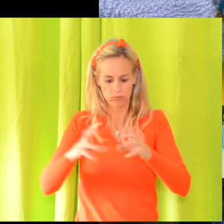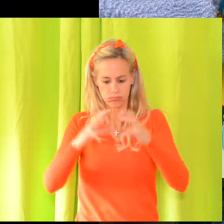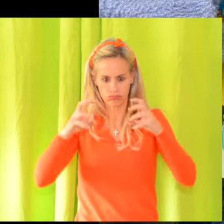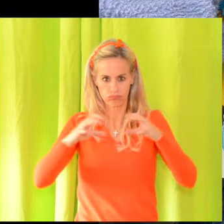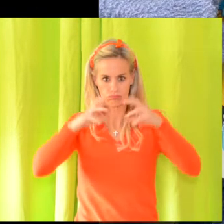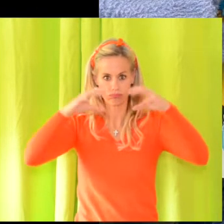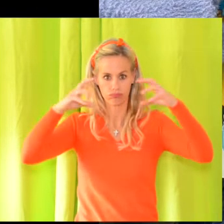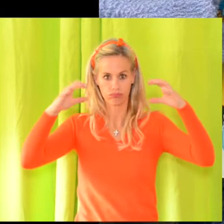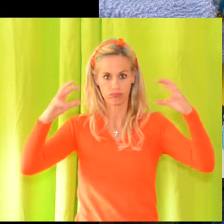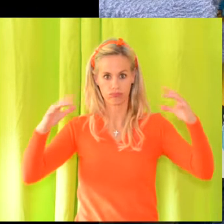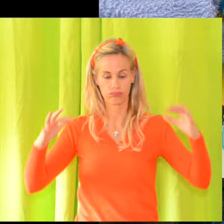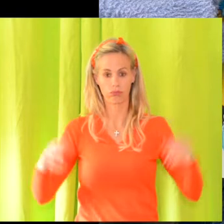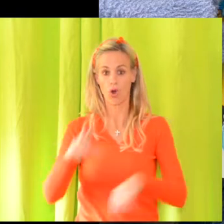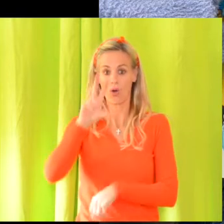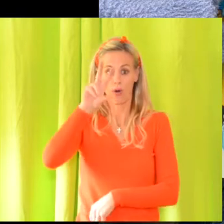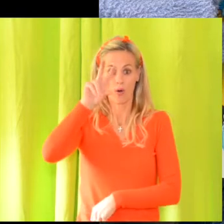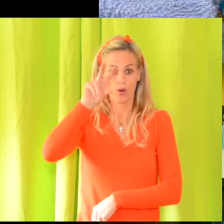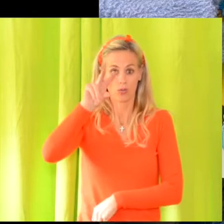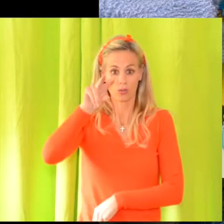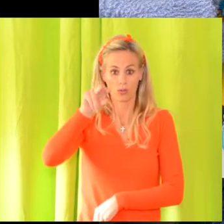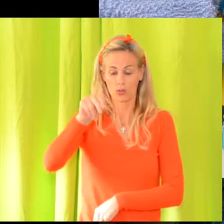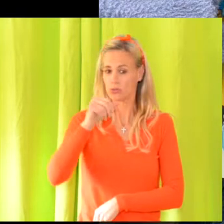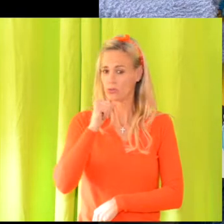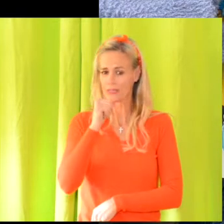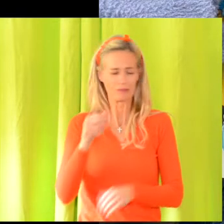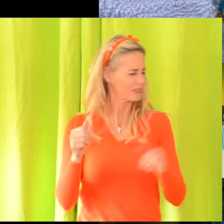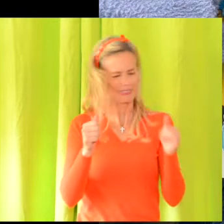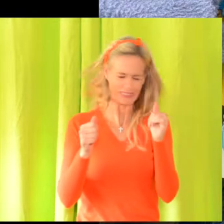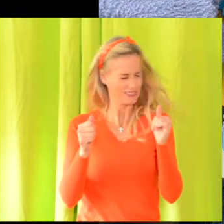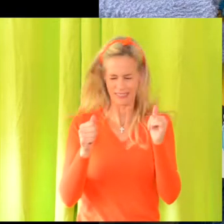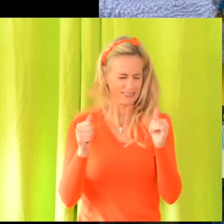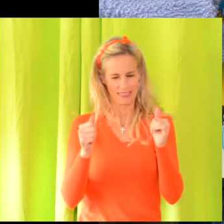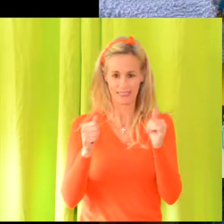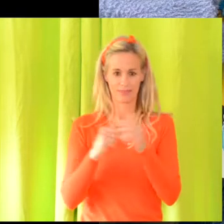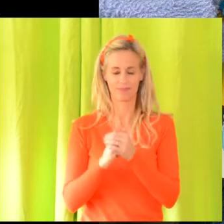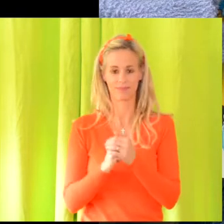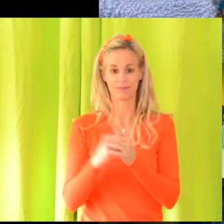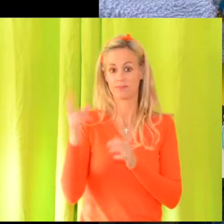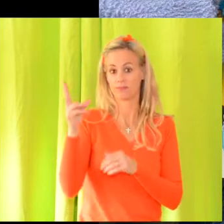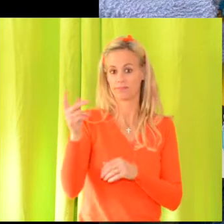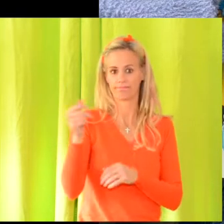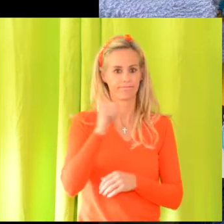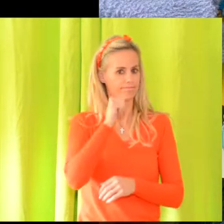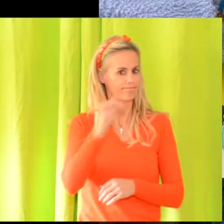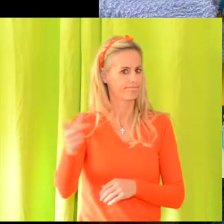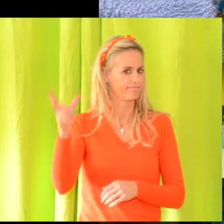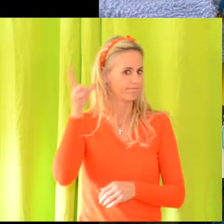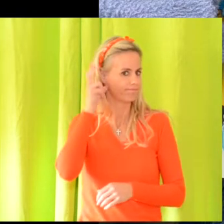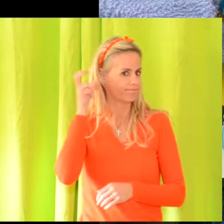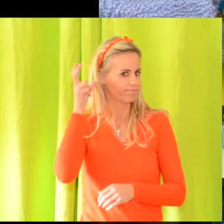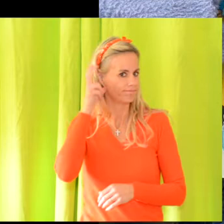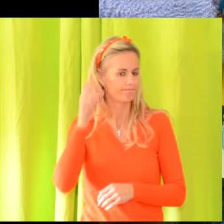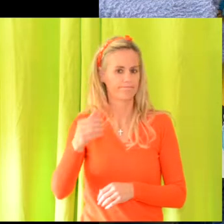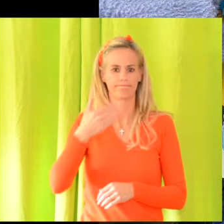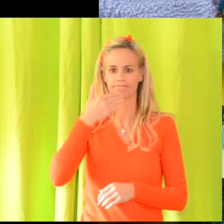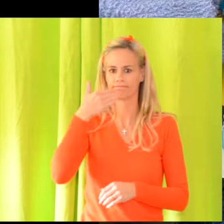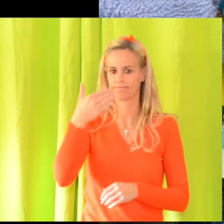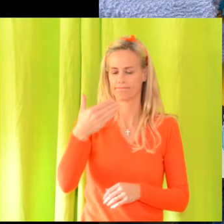Scrubbing, bubbling, no, don't shake. Dogs won't listen,